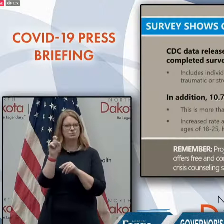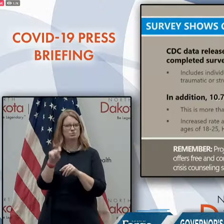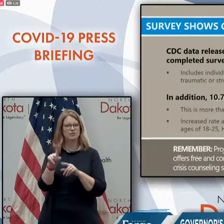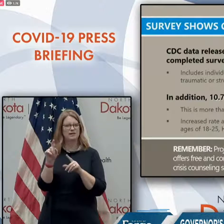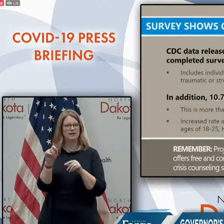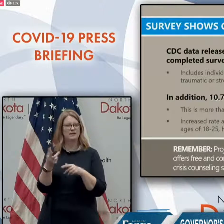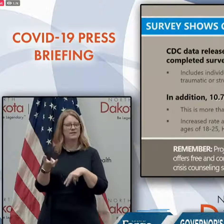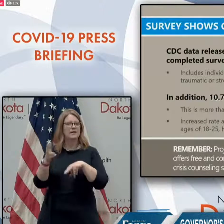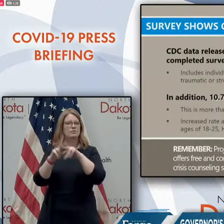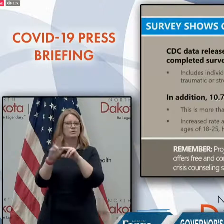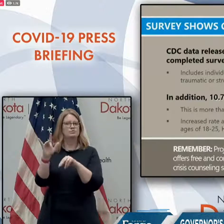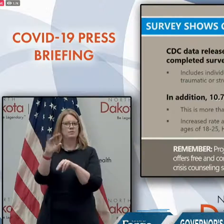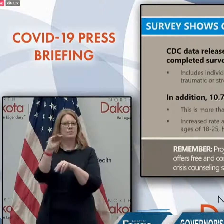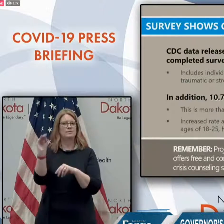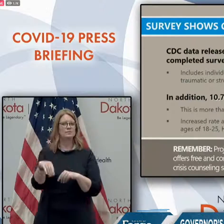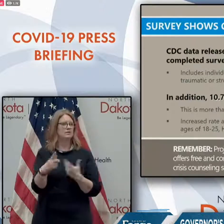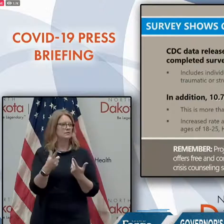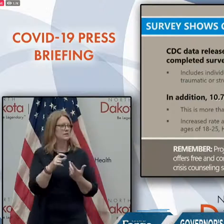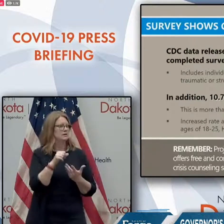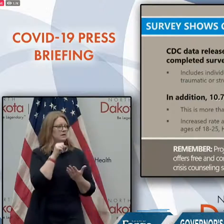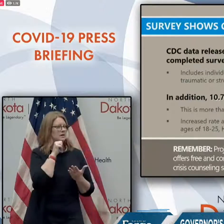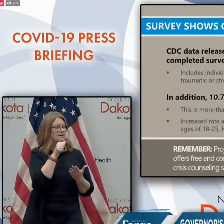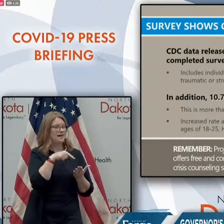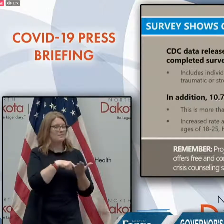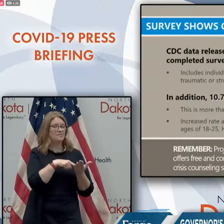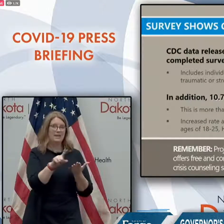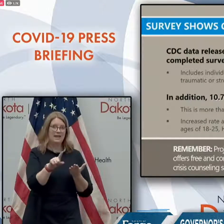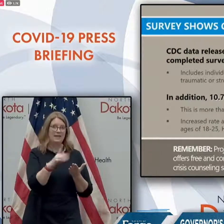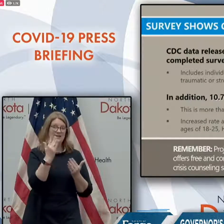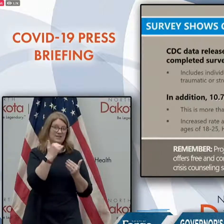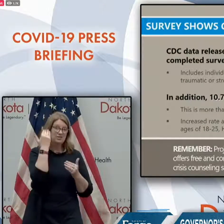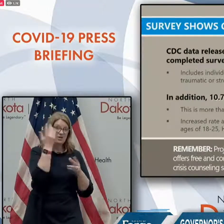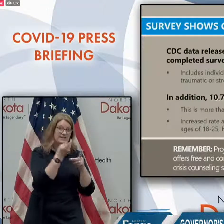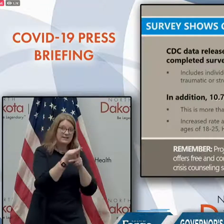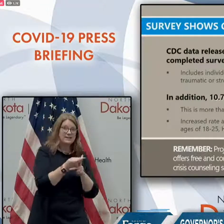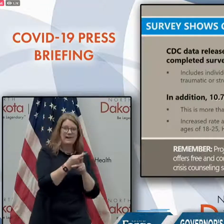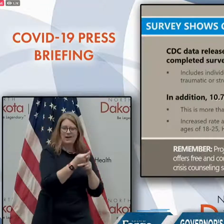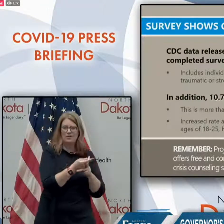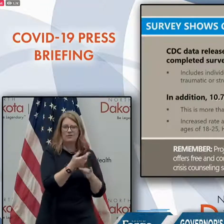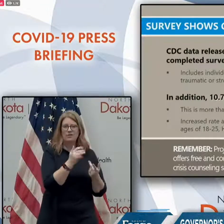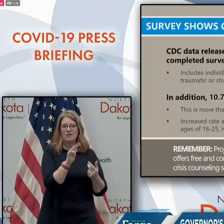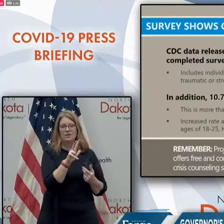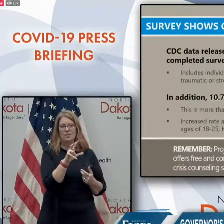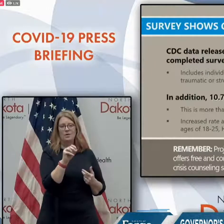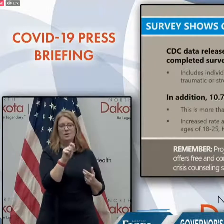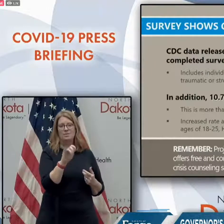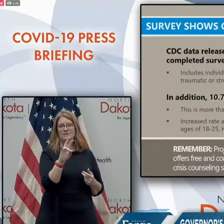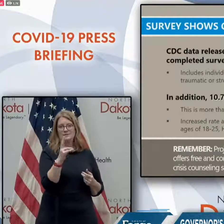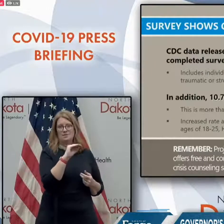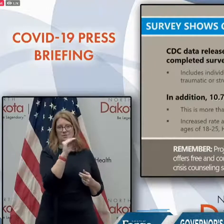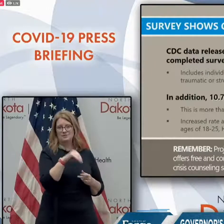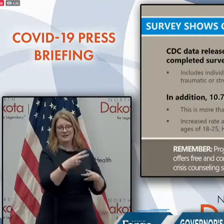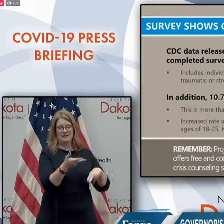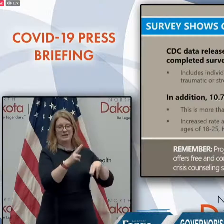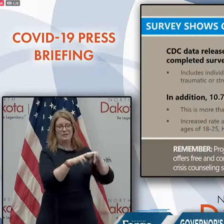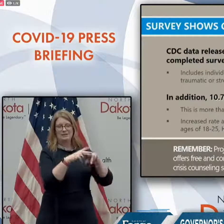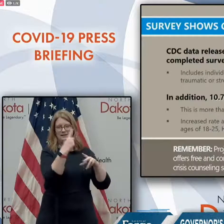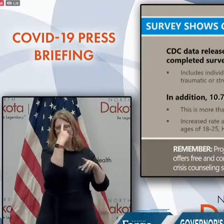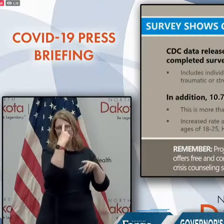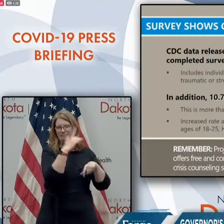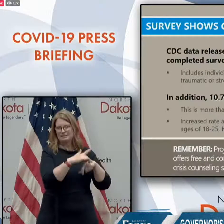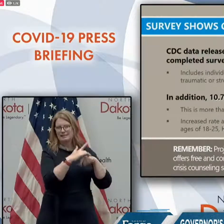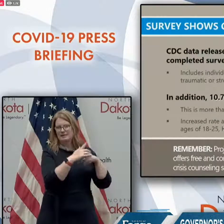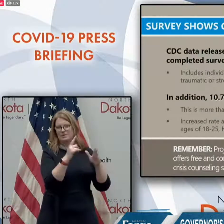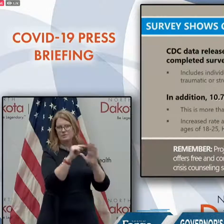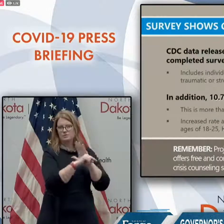25%. Unpaid adult caregivers, people that are caring for other loved ones, 30.7%. And essential workers